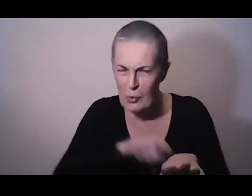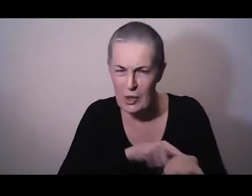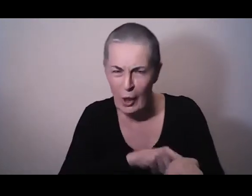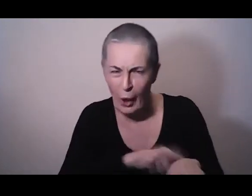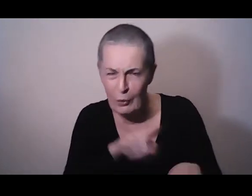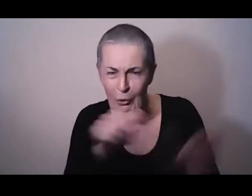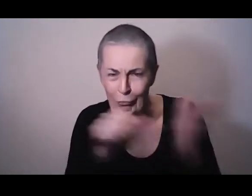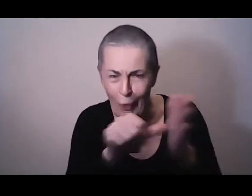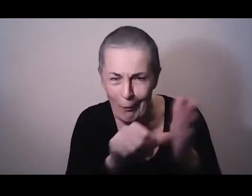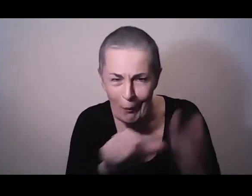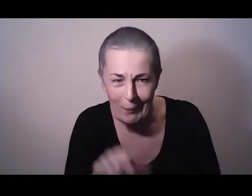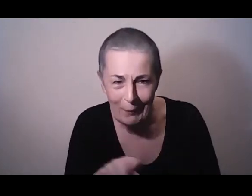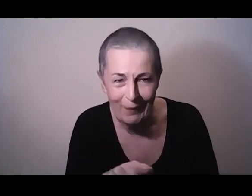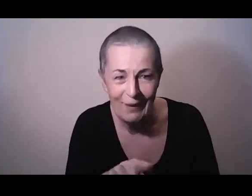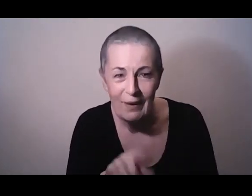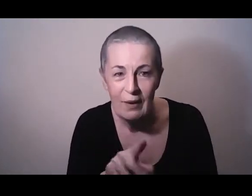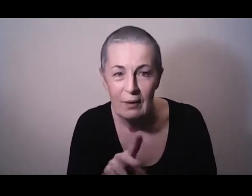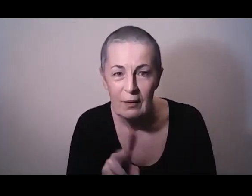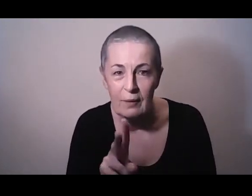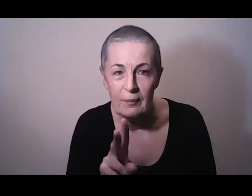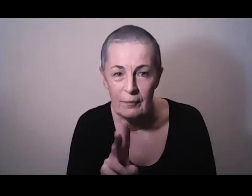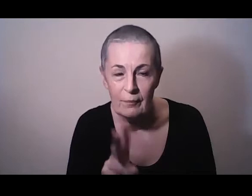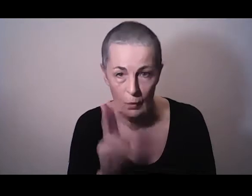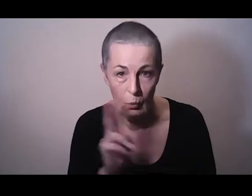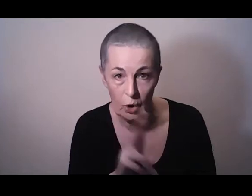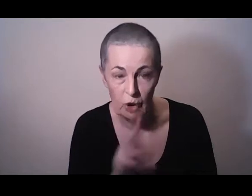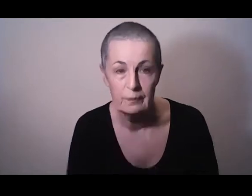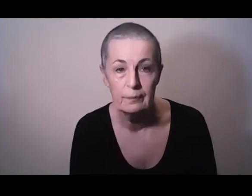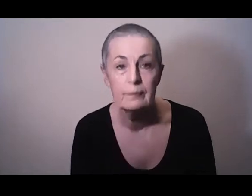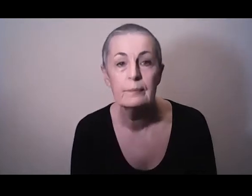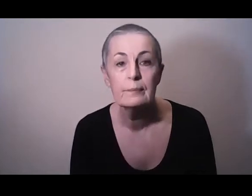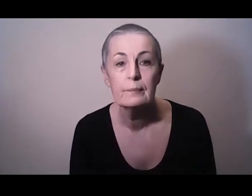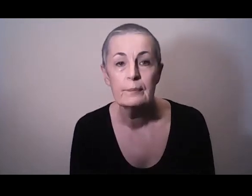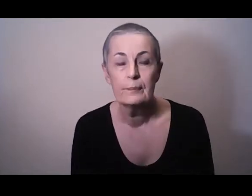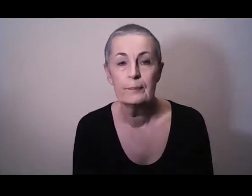few and then I will explain to you more clearly.